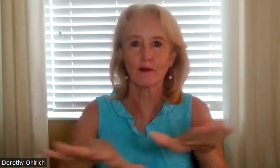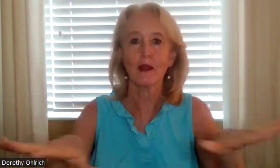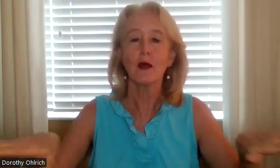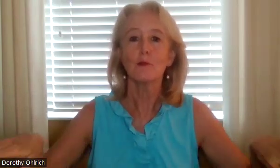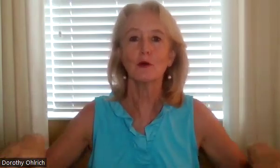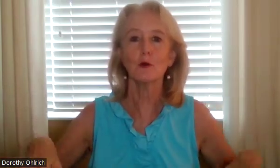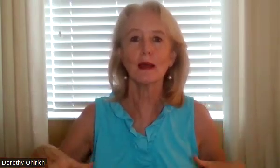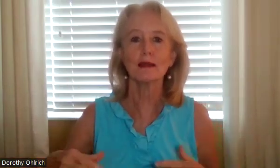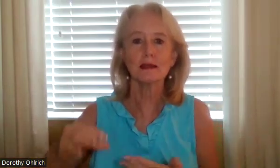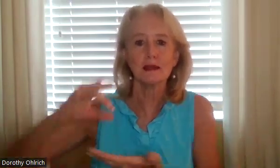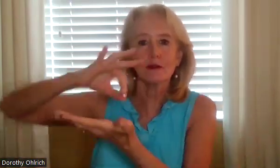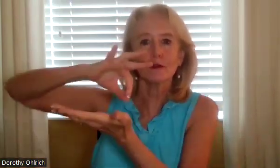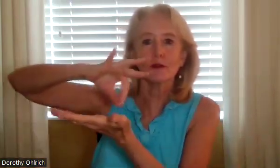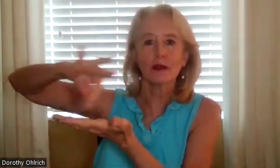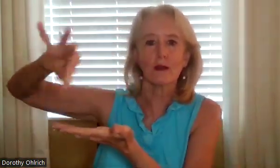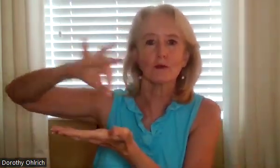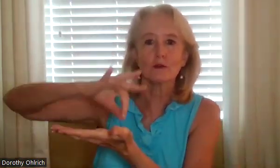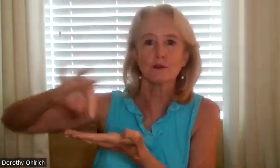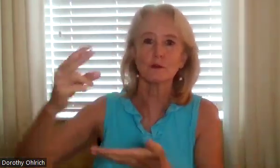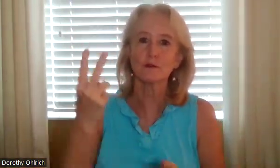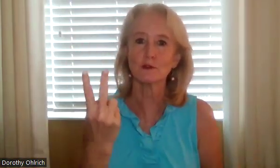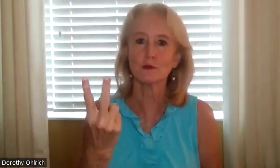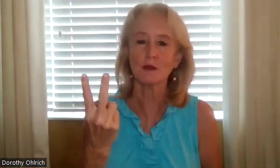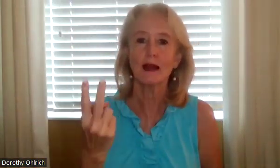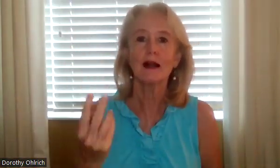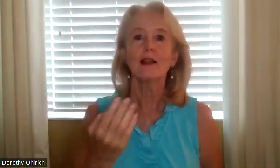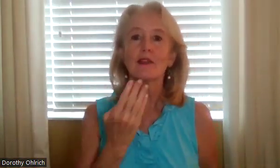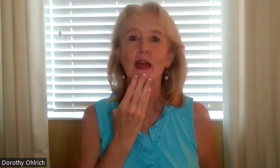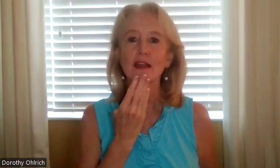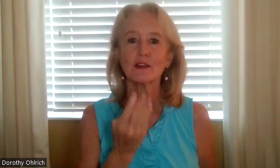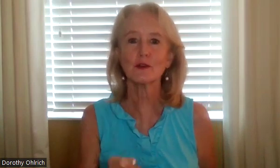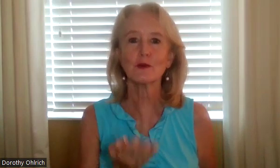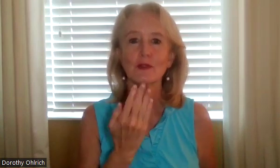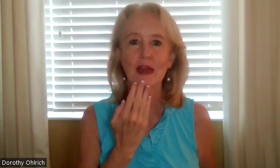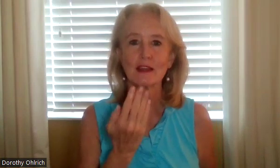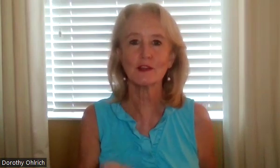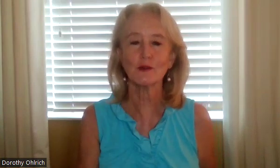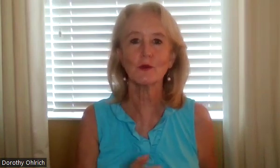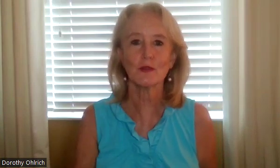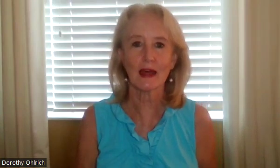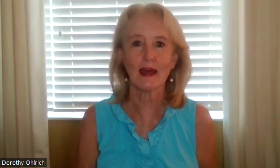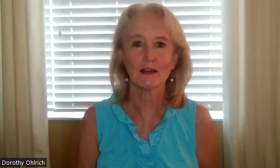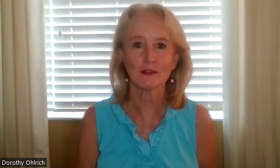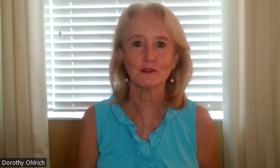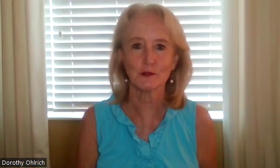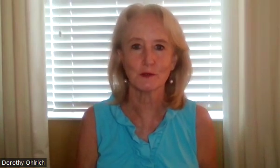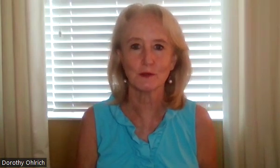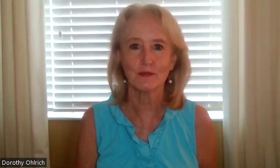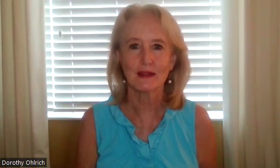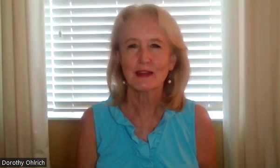ground. Pooh and Tigger count to 2. Thank you, that'll do. Do